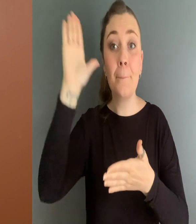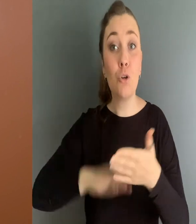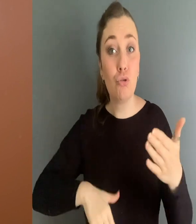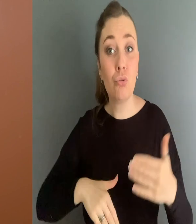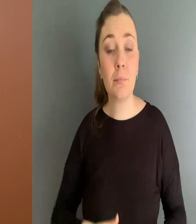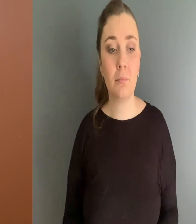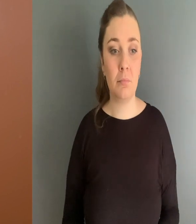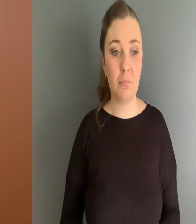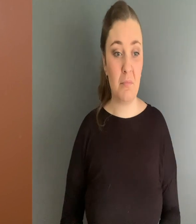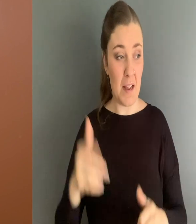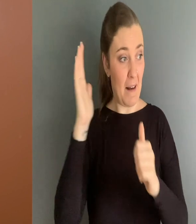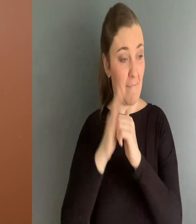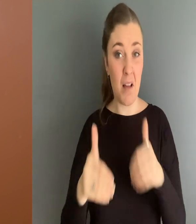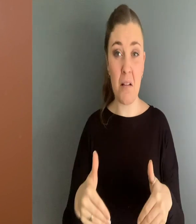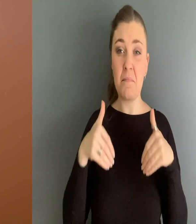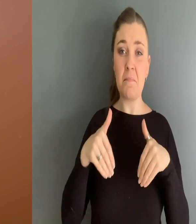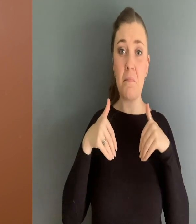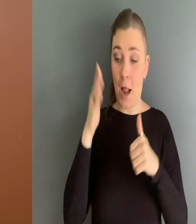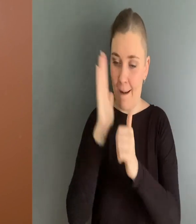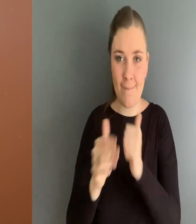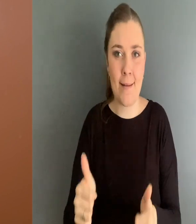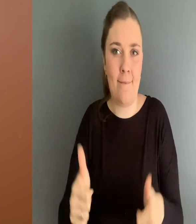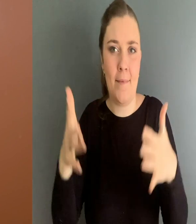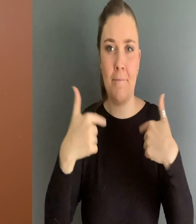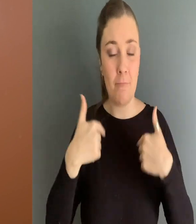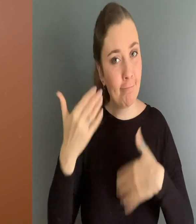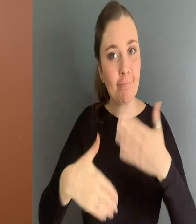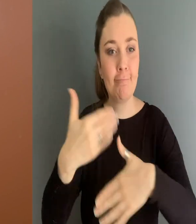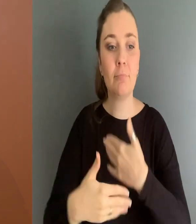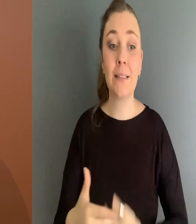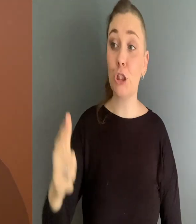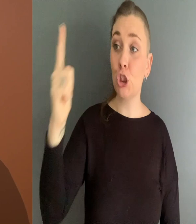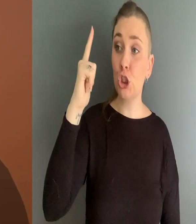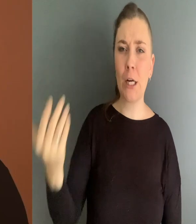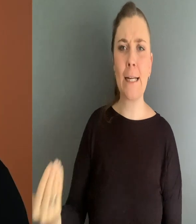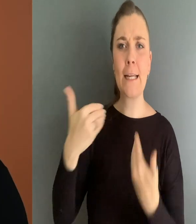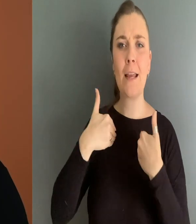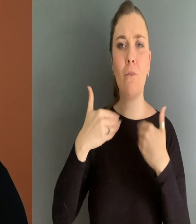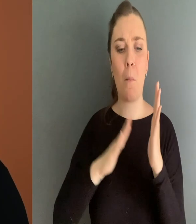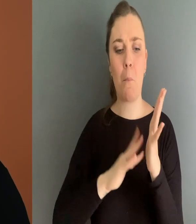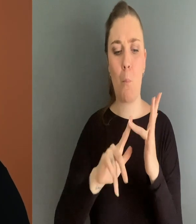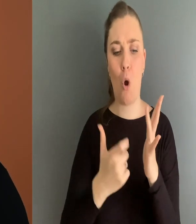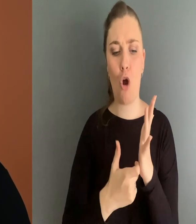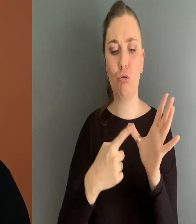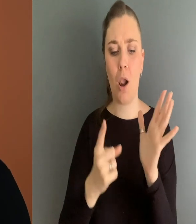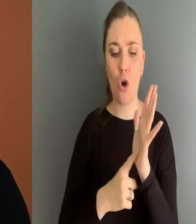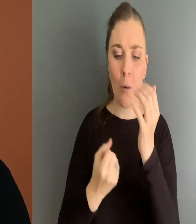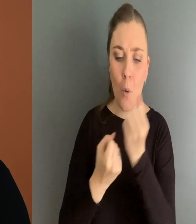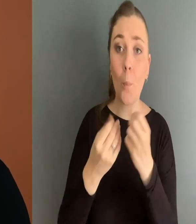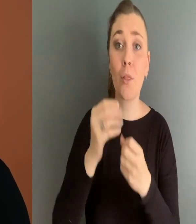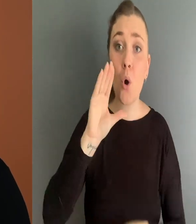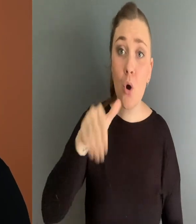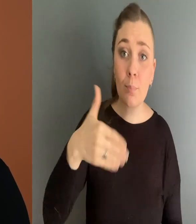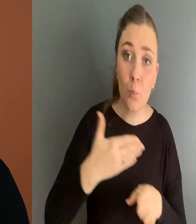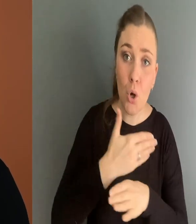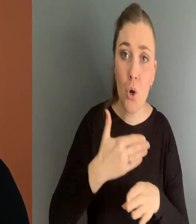never hold me back and i've never gave up the teachers gave me a lot of support you know with the homework and